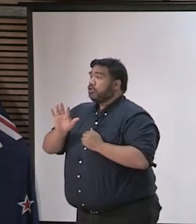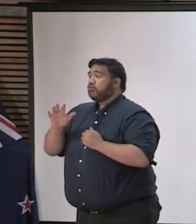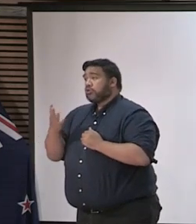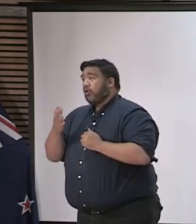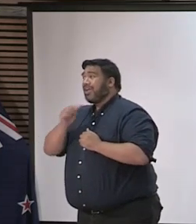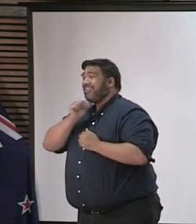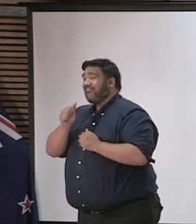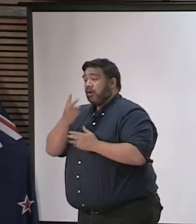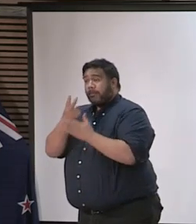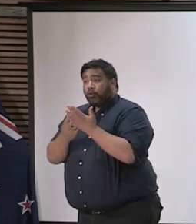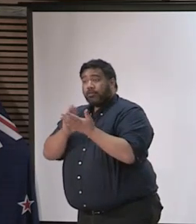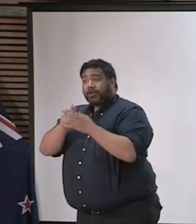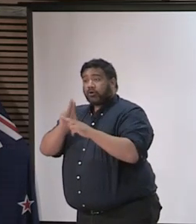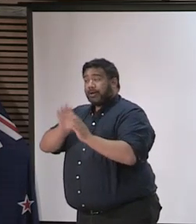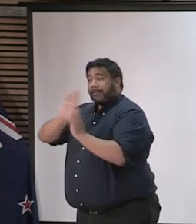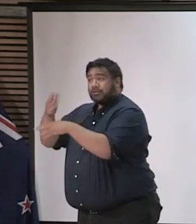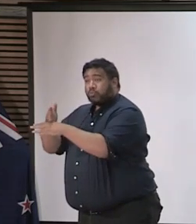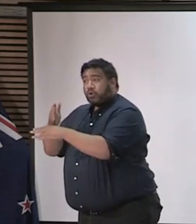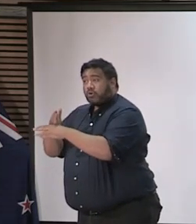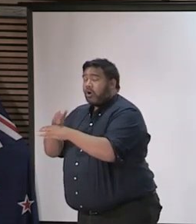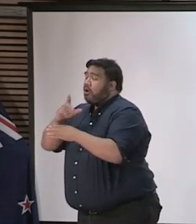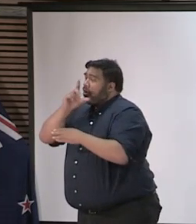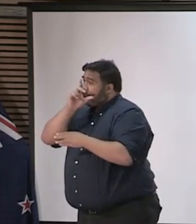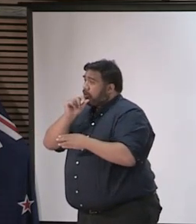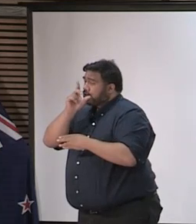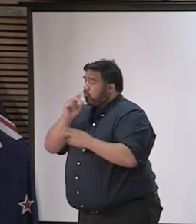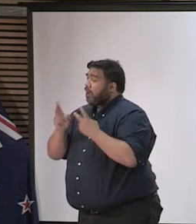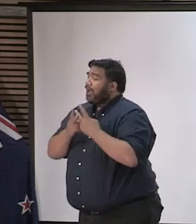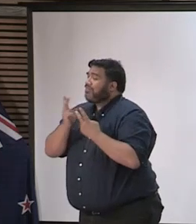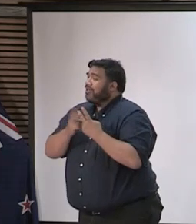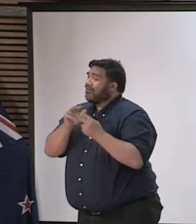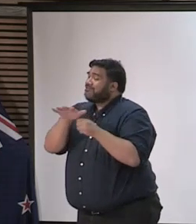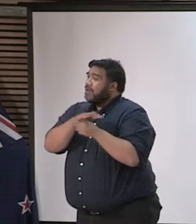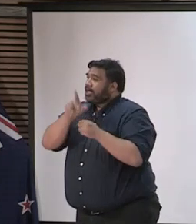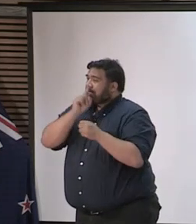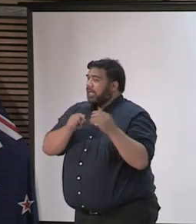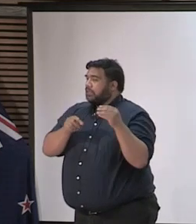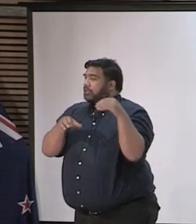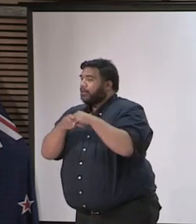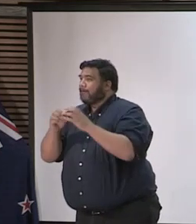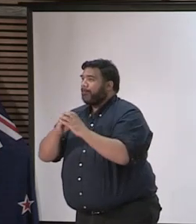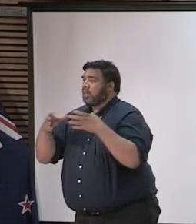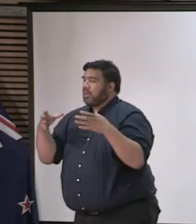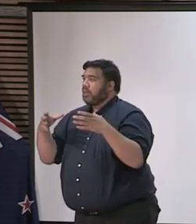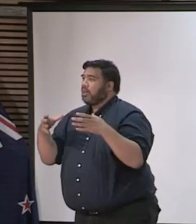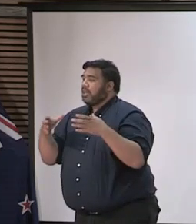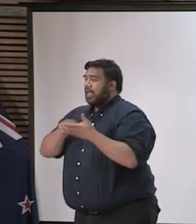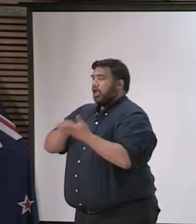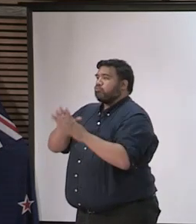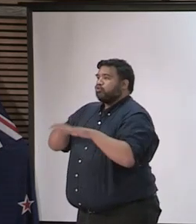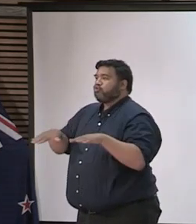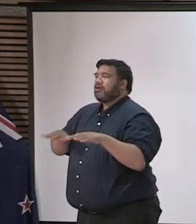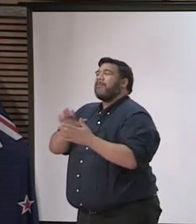parents are going back to work, it may be that there are other family arrangements that can be put in place for those kids not to need to go back to school. And